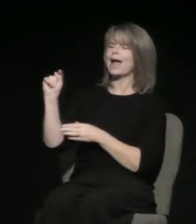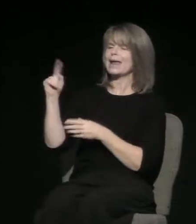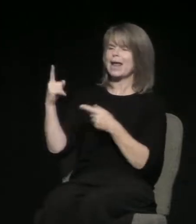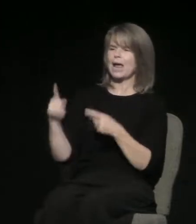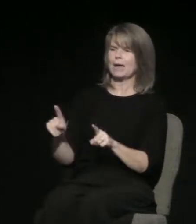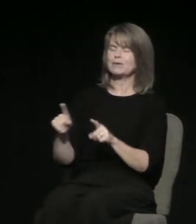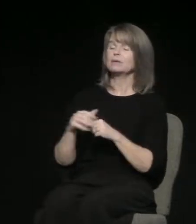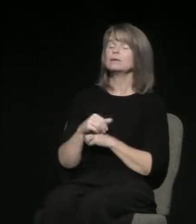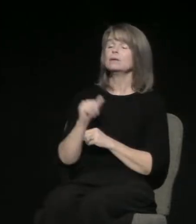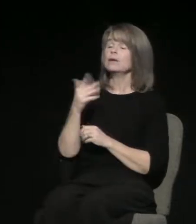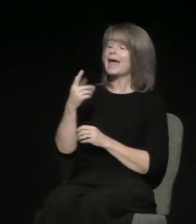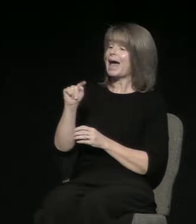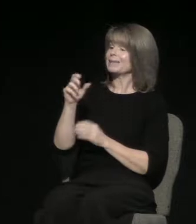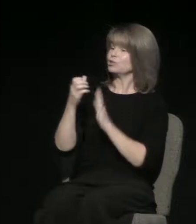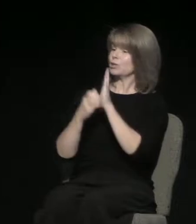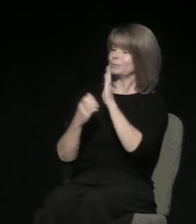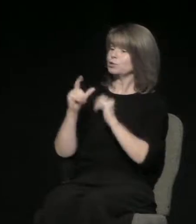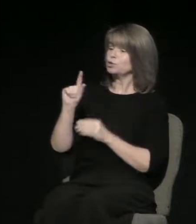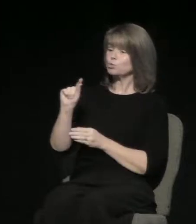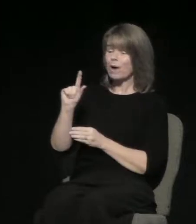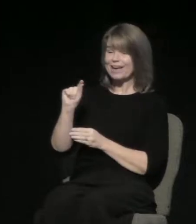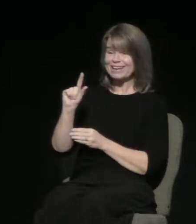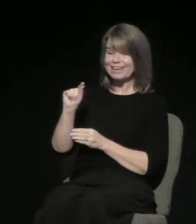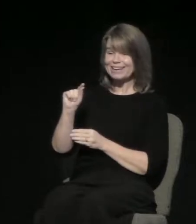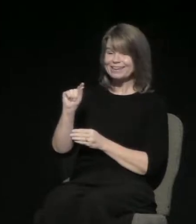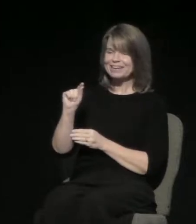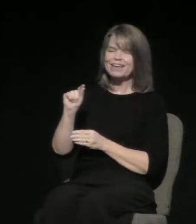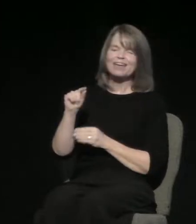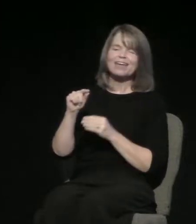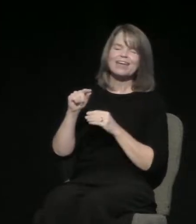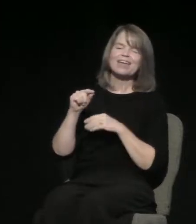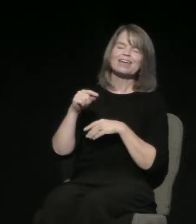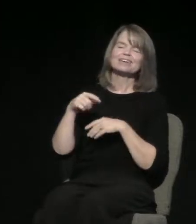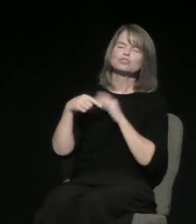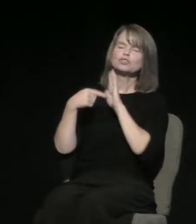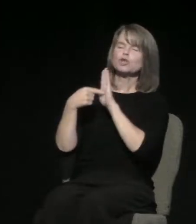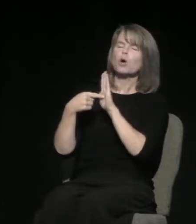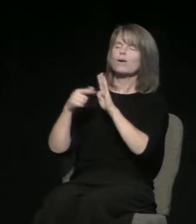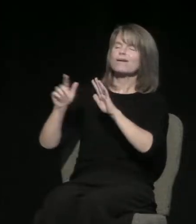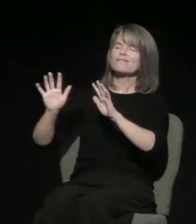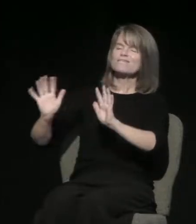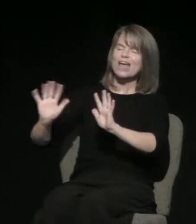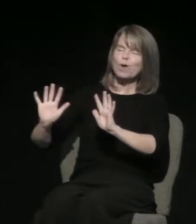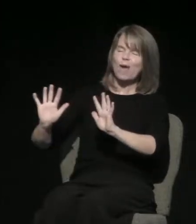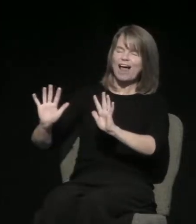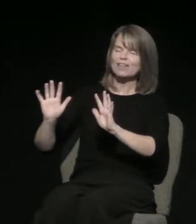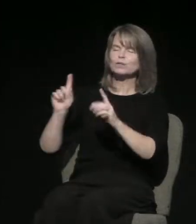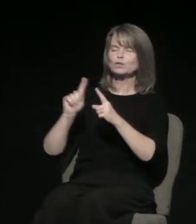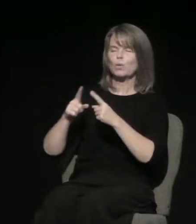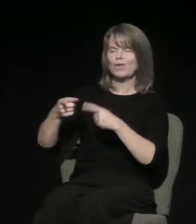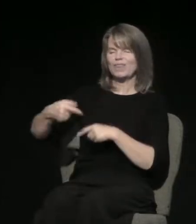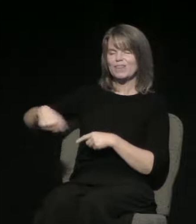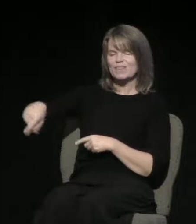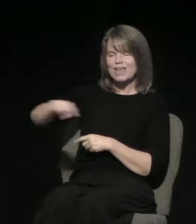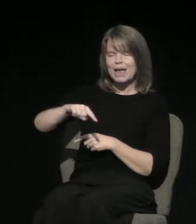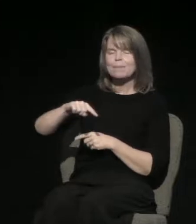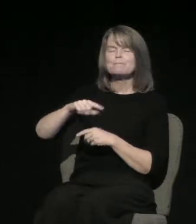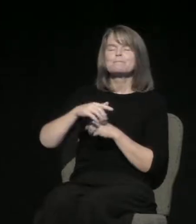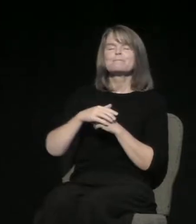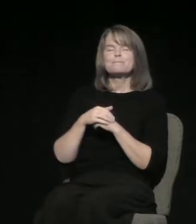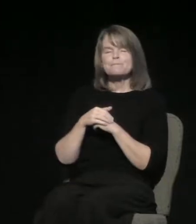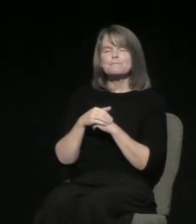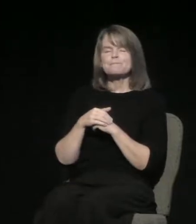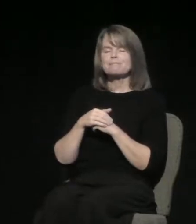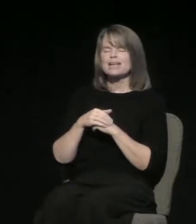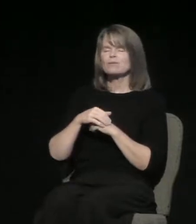In Acts chapter 20 It records his Cheerful farewell To the Ephesians He stopped at an island Called Miletus As he was on